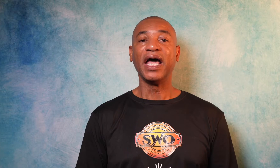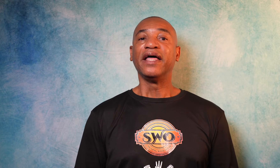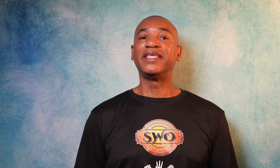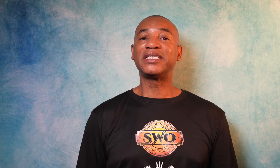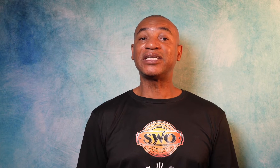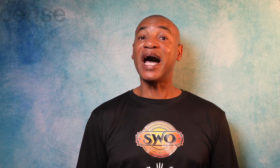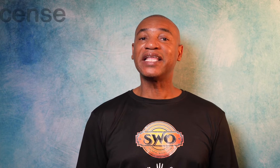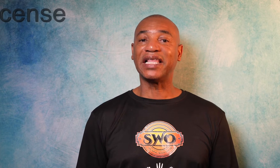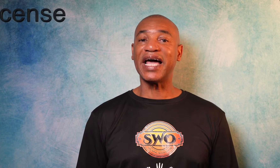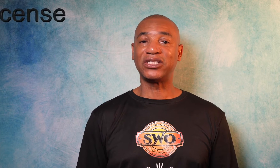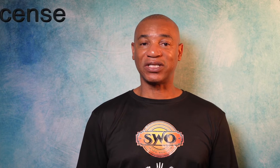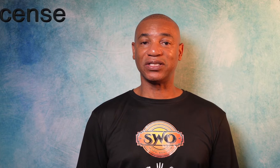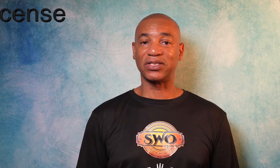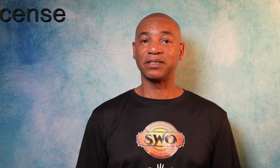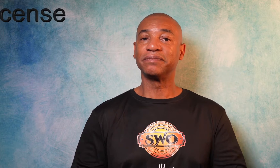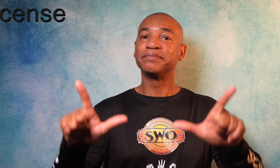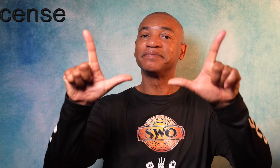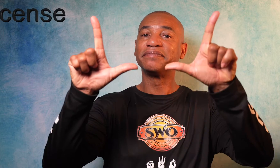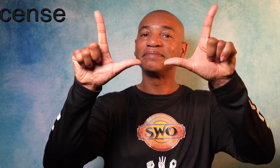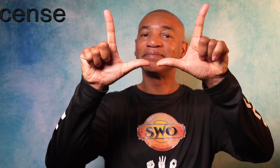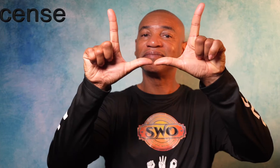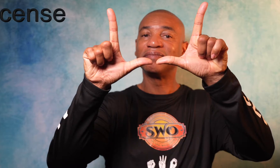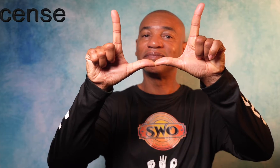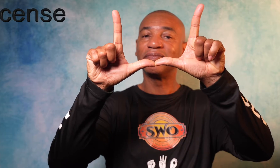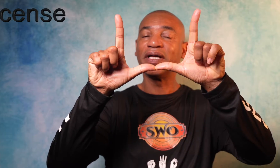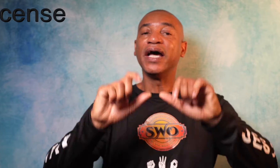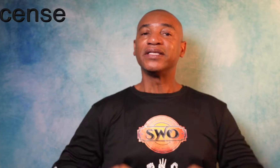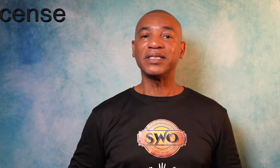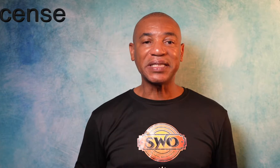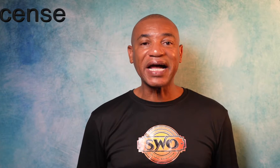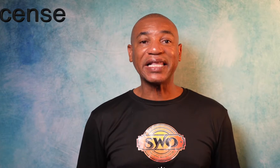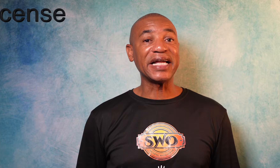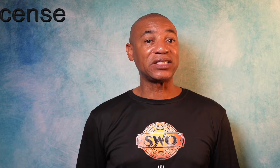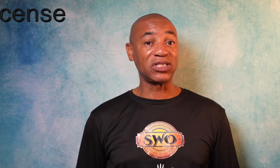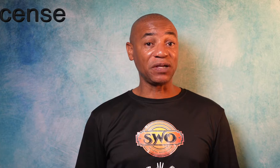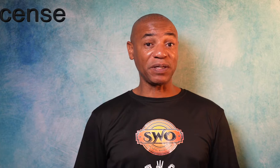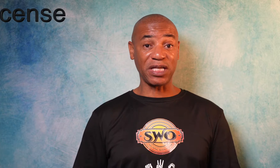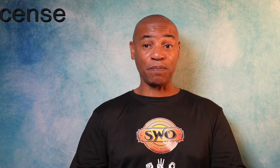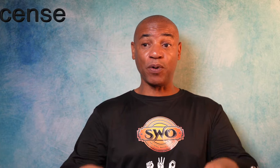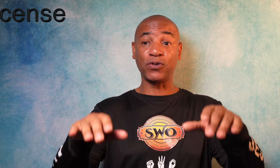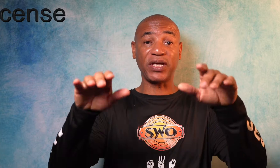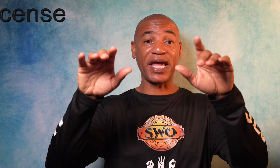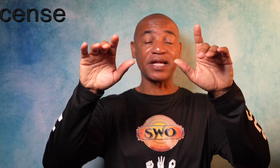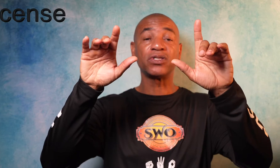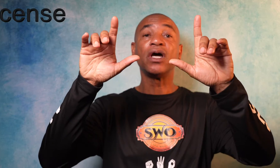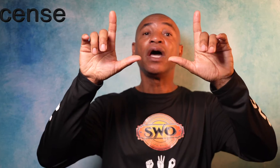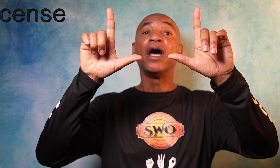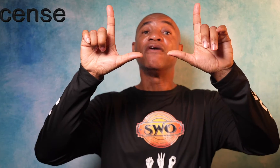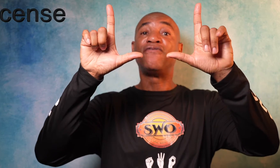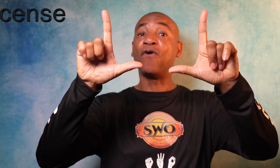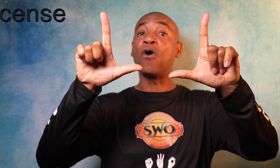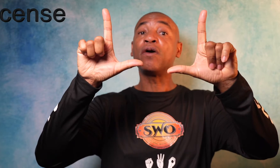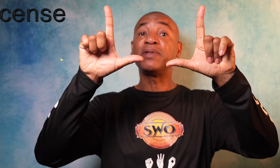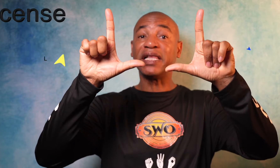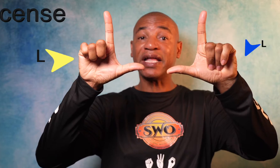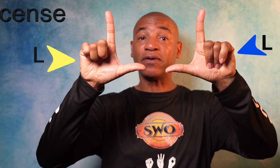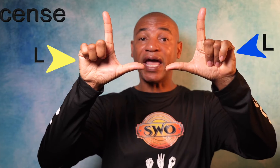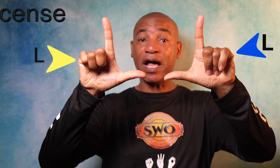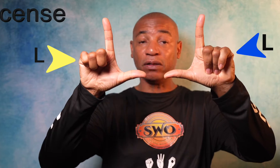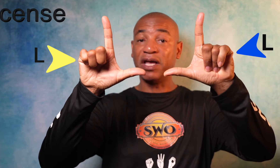The sign license. To sign license, simply take both hands, form the letter L, and